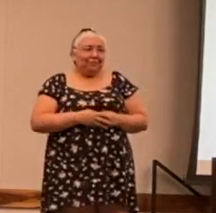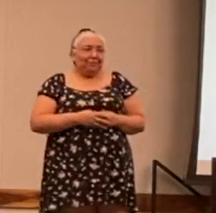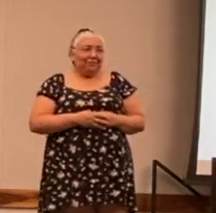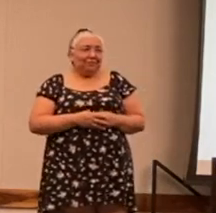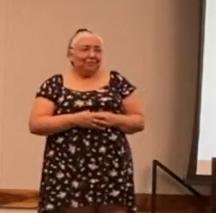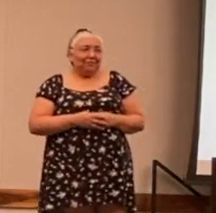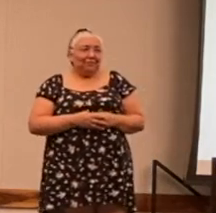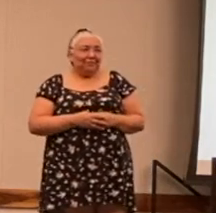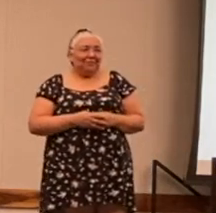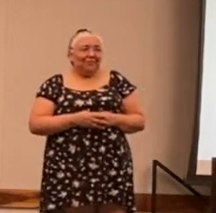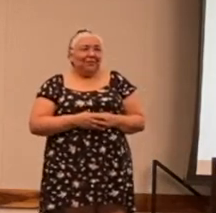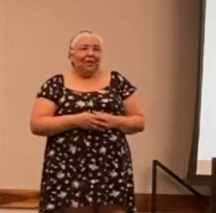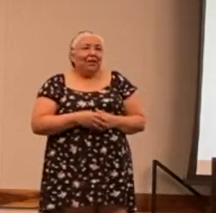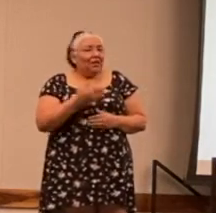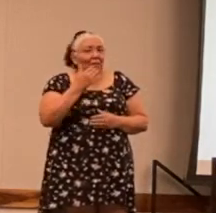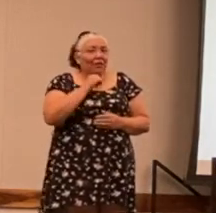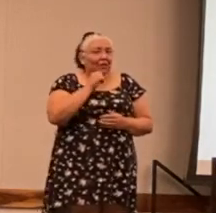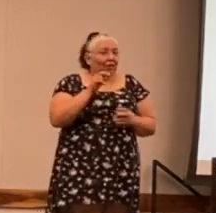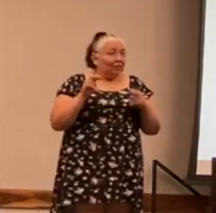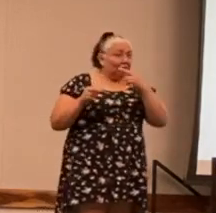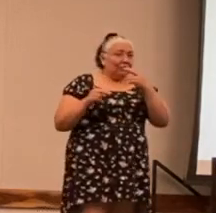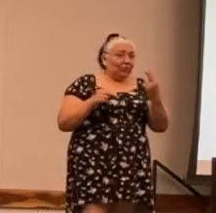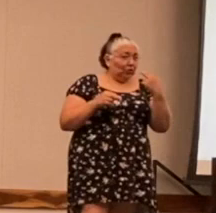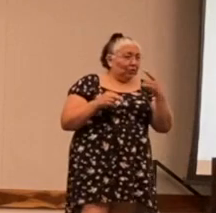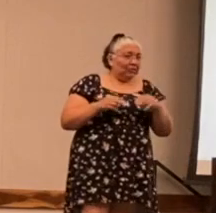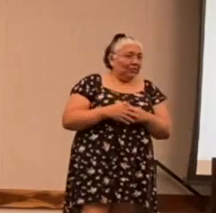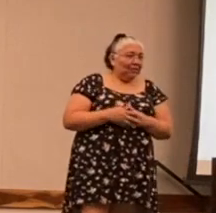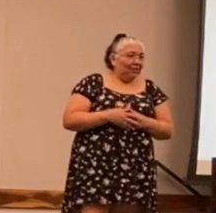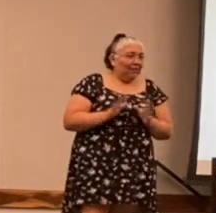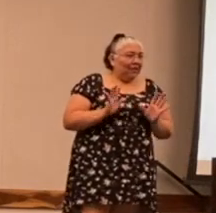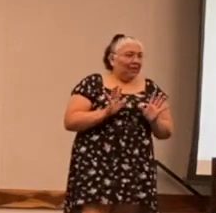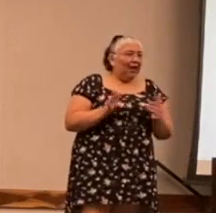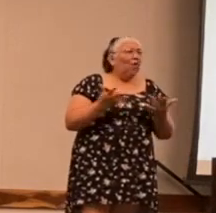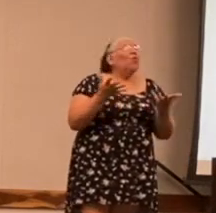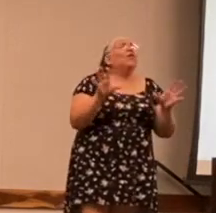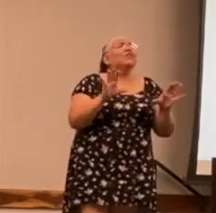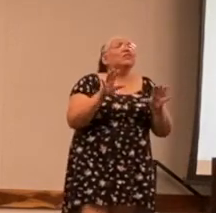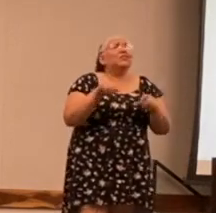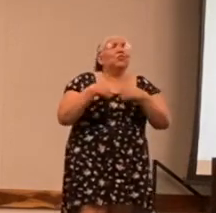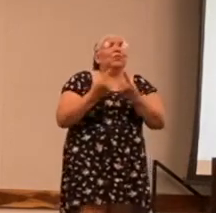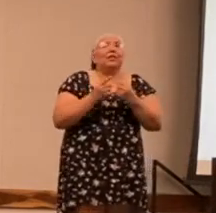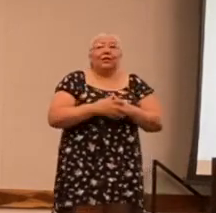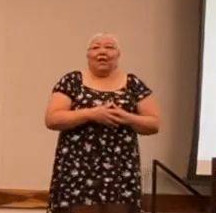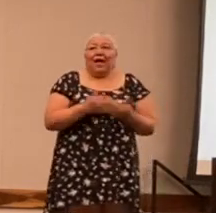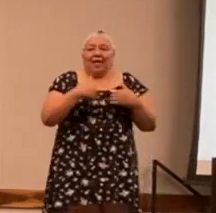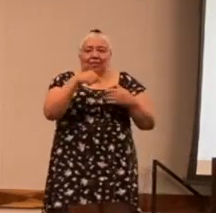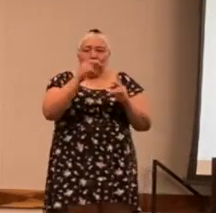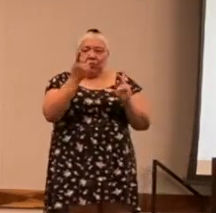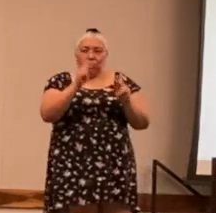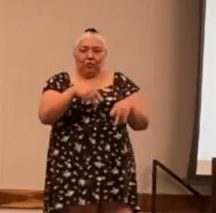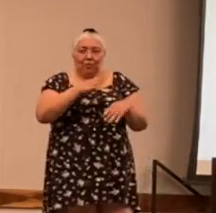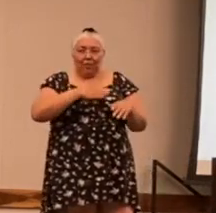Girl, you better not look my way, right? Like, I'm talking about, what have you done for me lately? I had this person in my life,